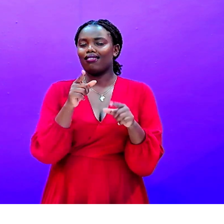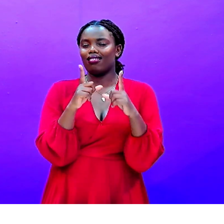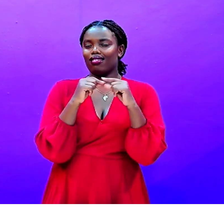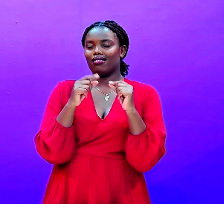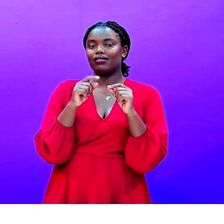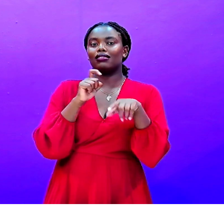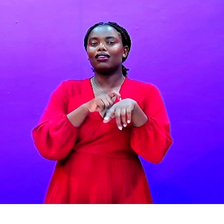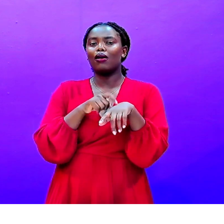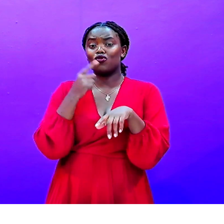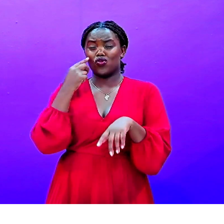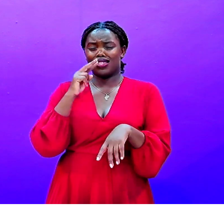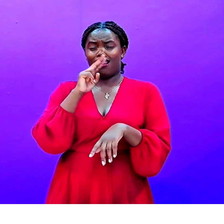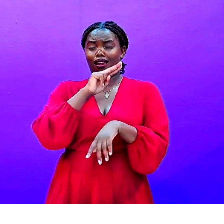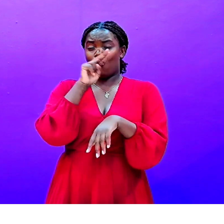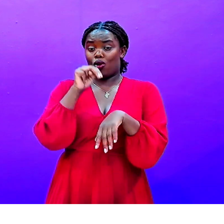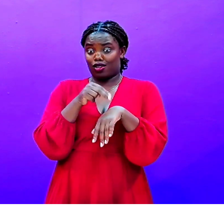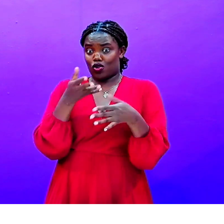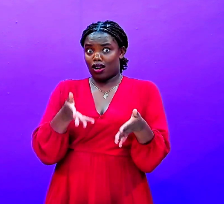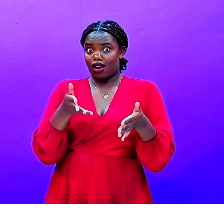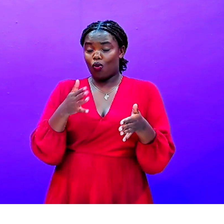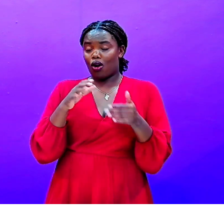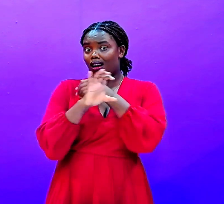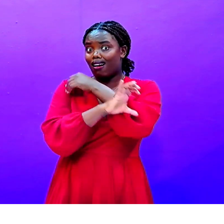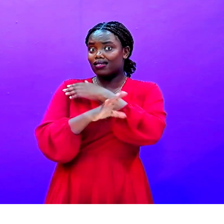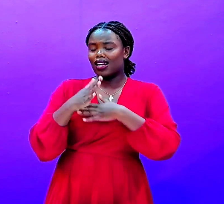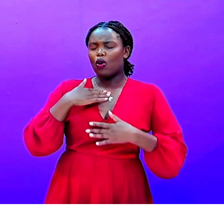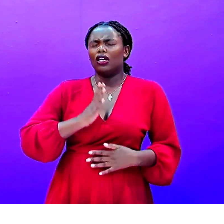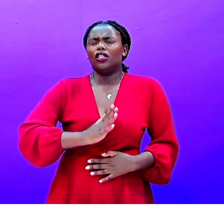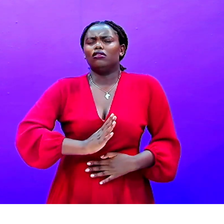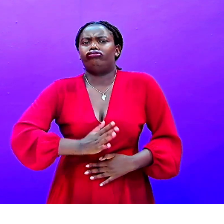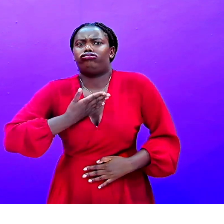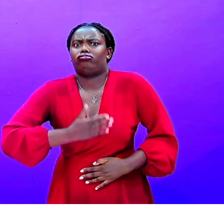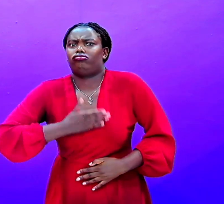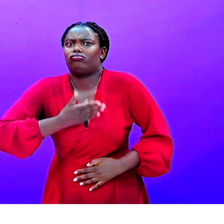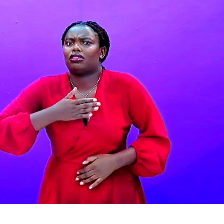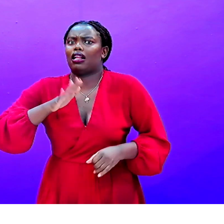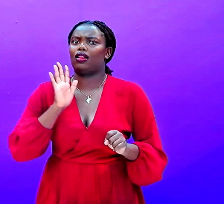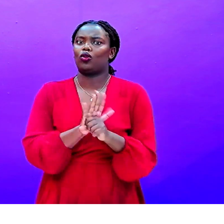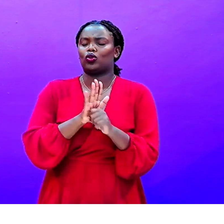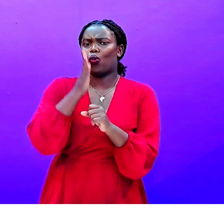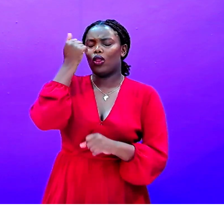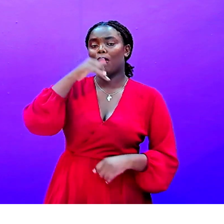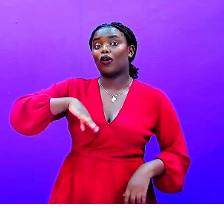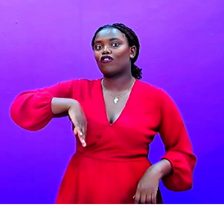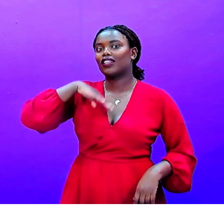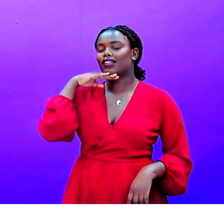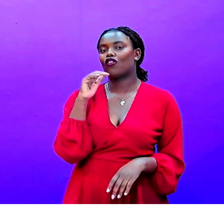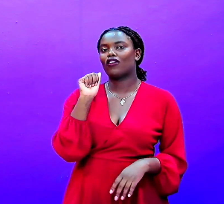monitoring. His remarks follow national outrage over the death of Albert